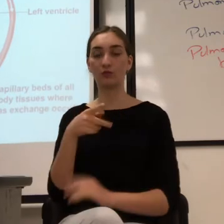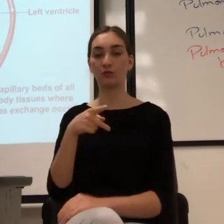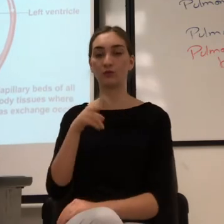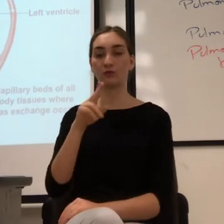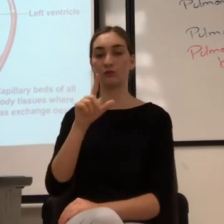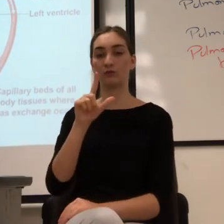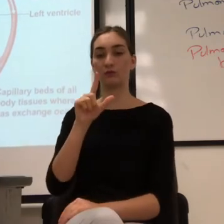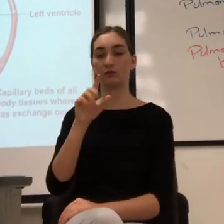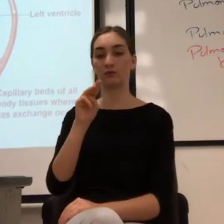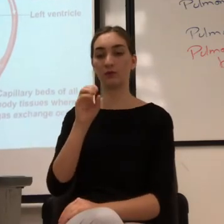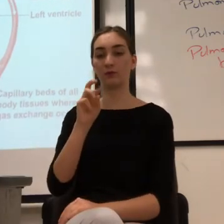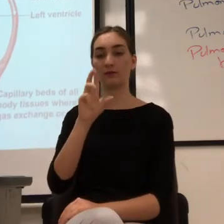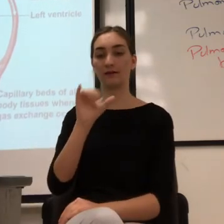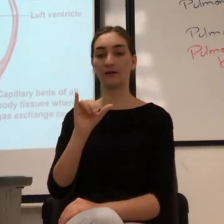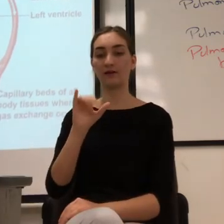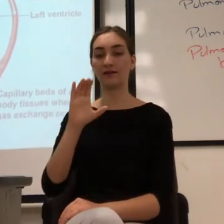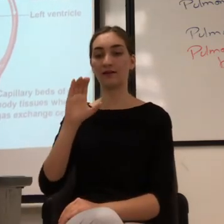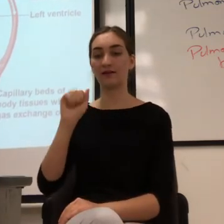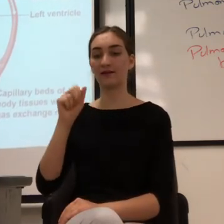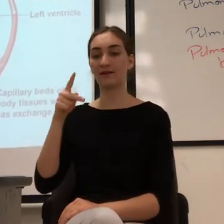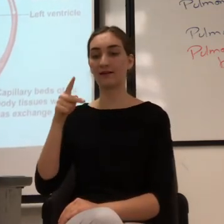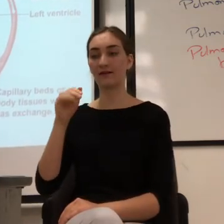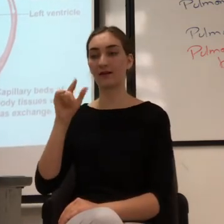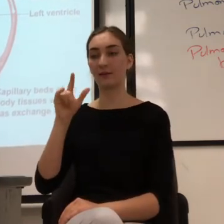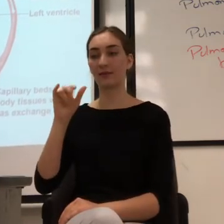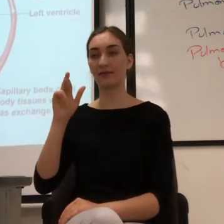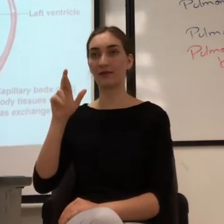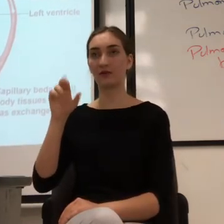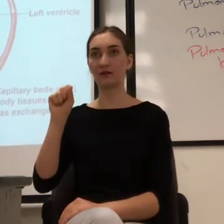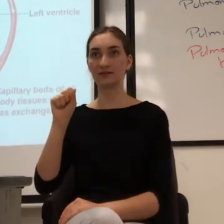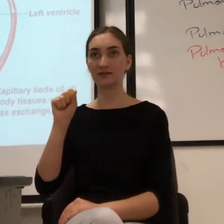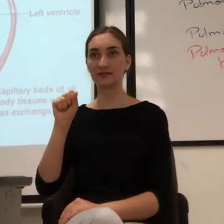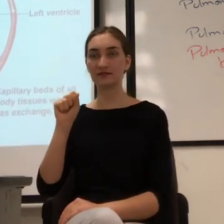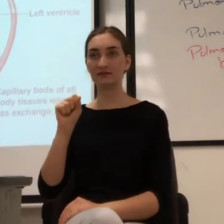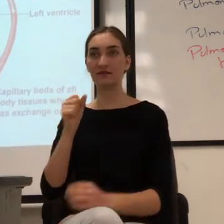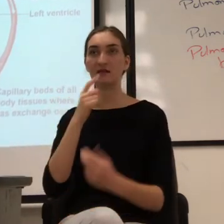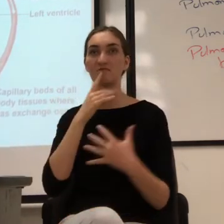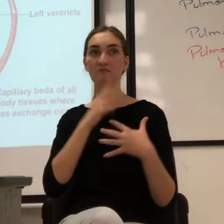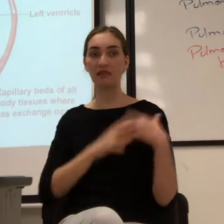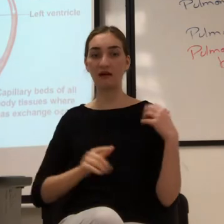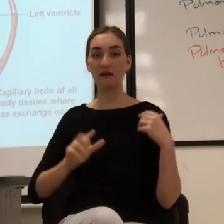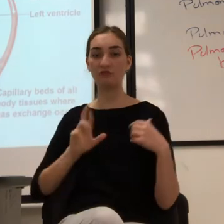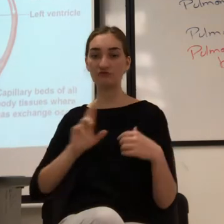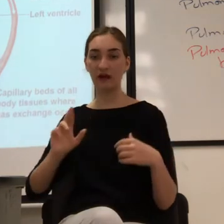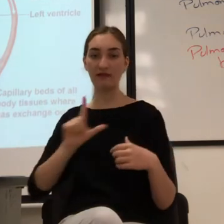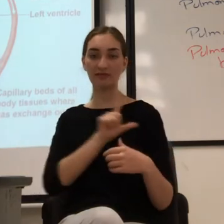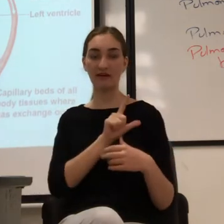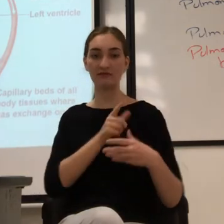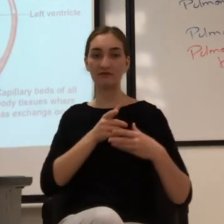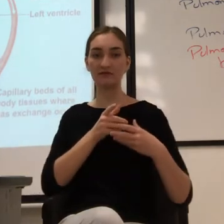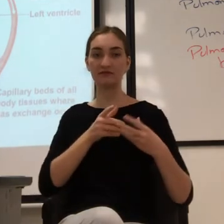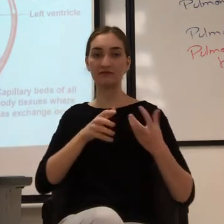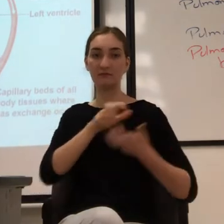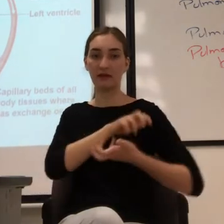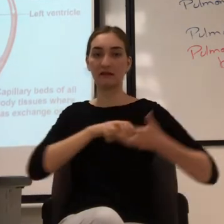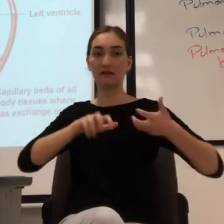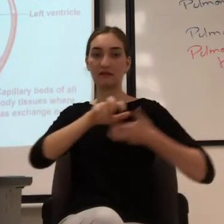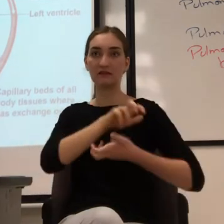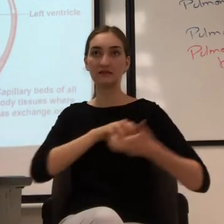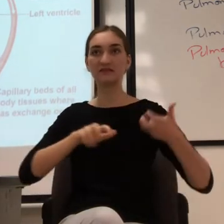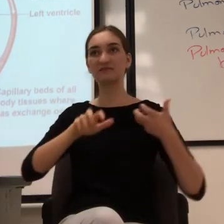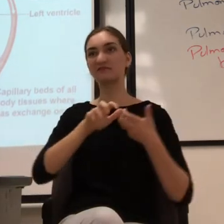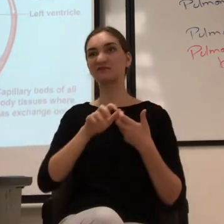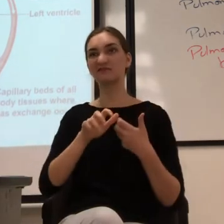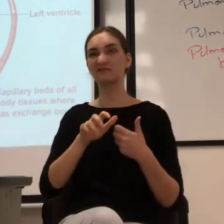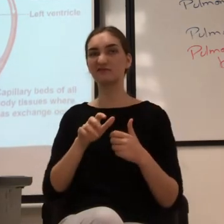capillaries, right? There's no blood mixing right and left. Other animals, you study them, there is blood mixing. That's okay, it's just not as efficient.